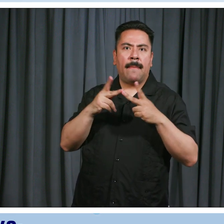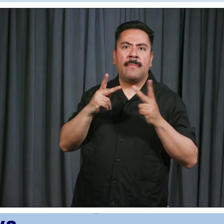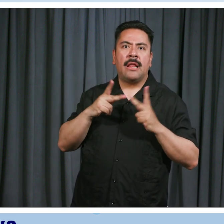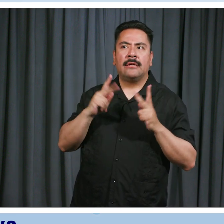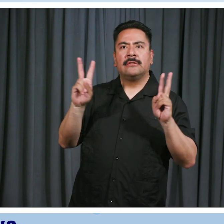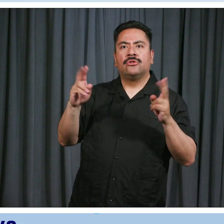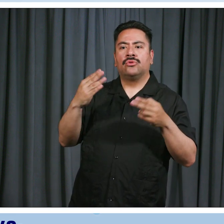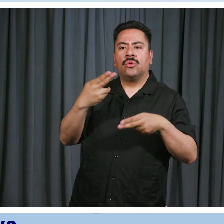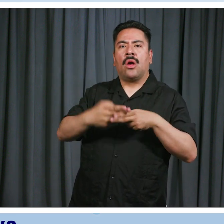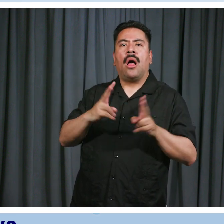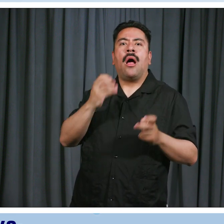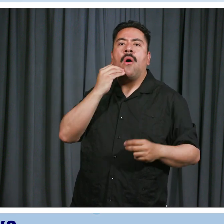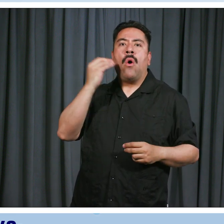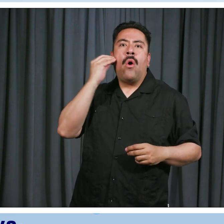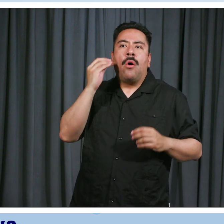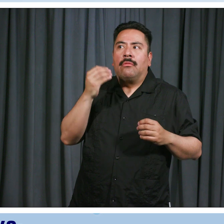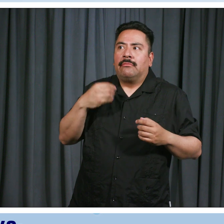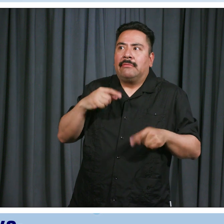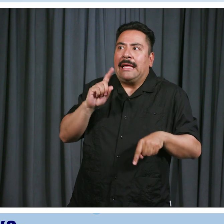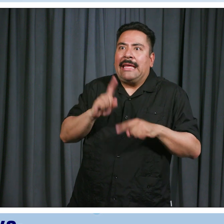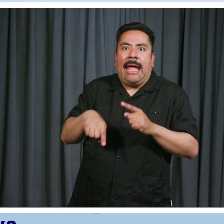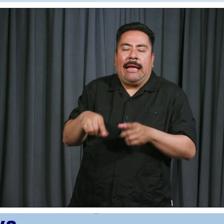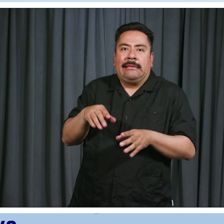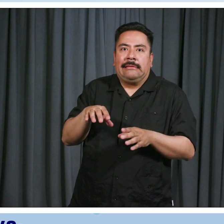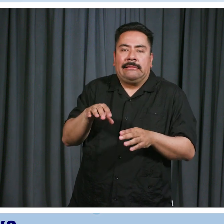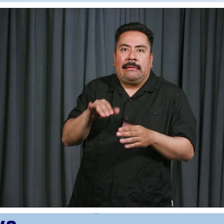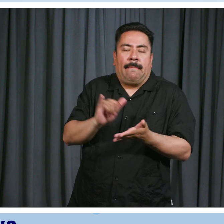no way you can get treatment in that position,